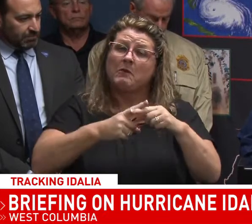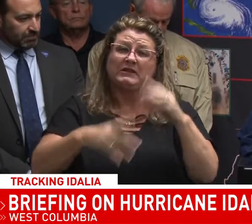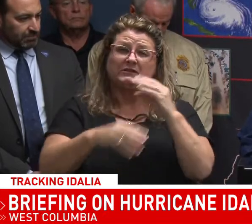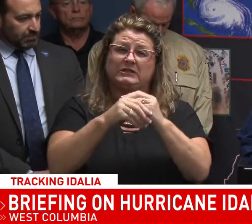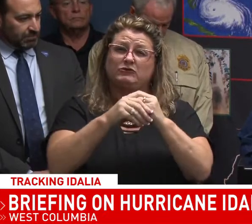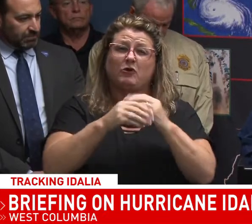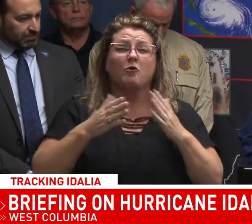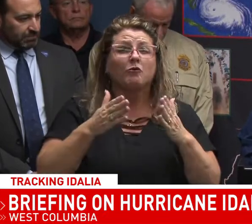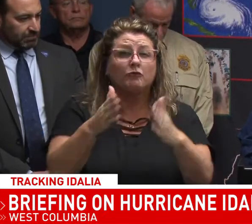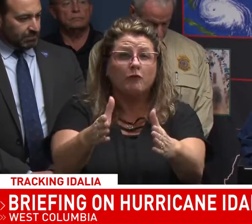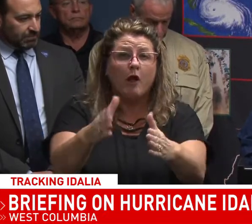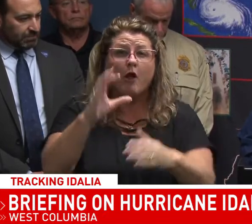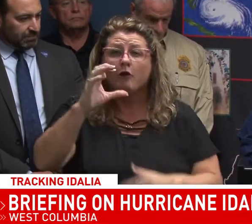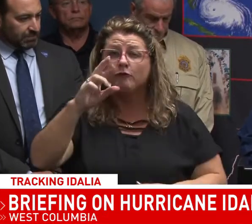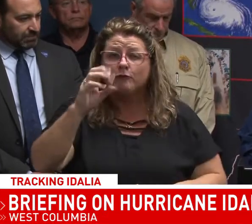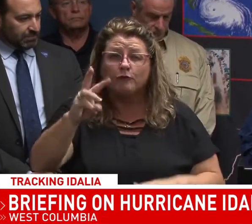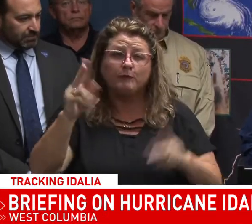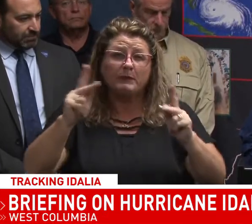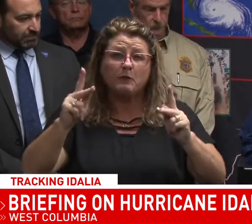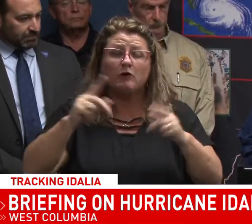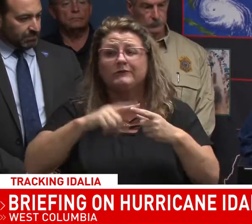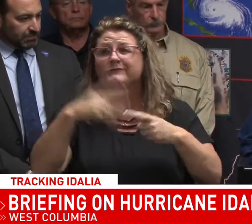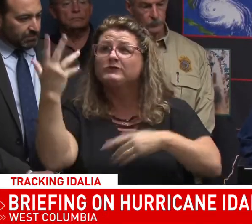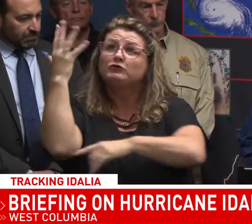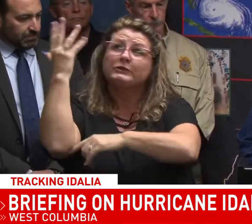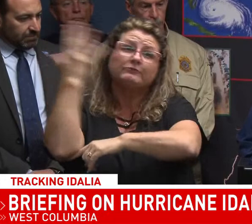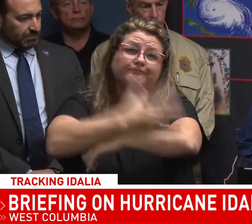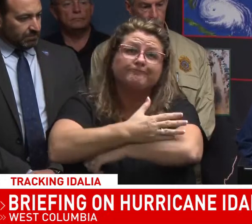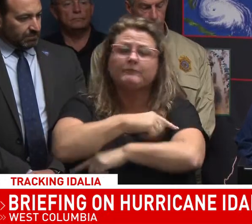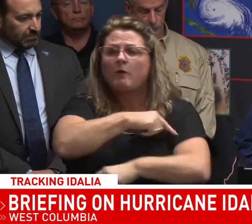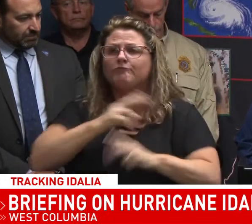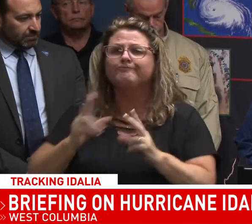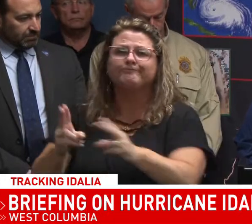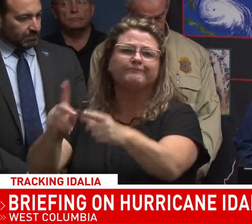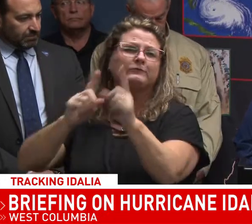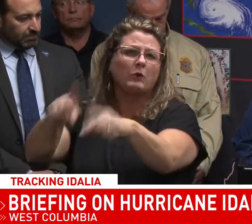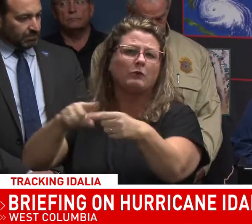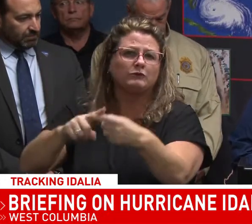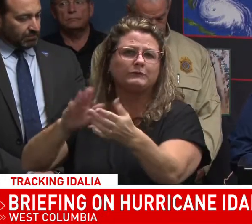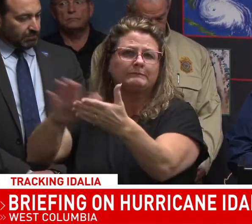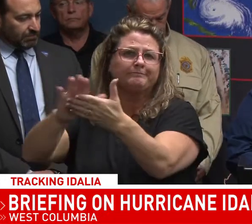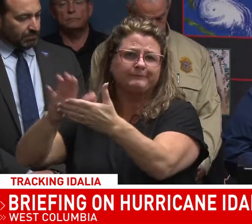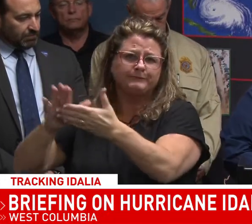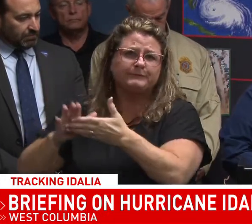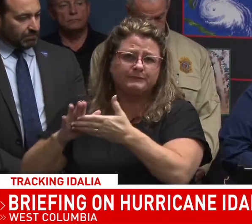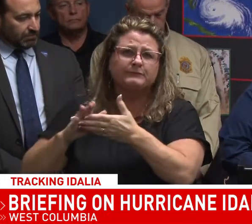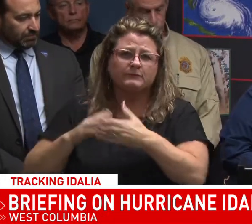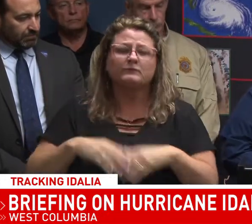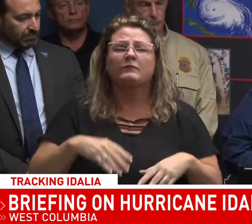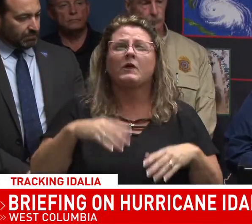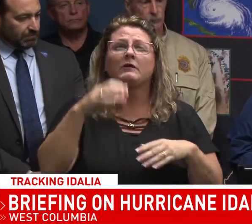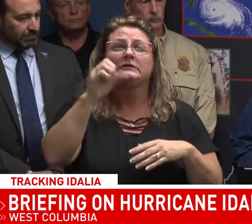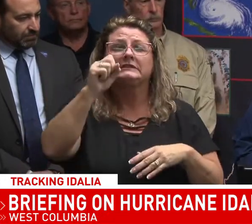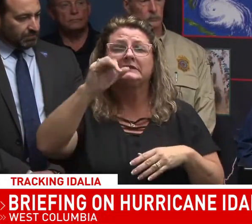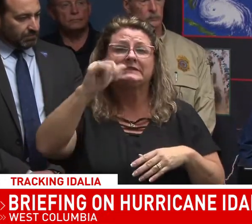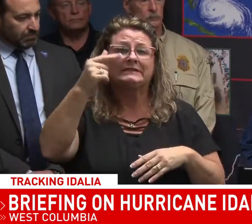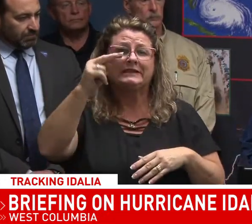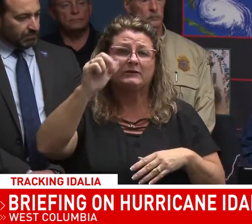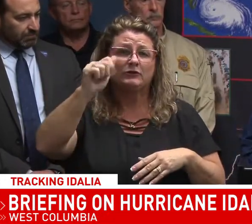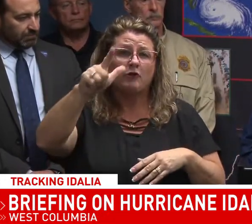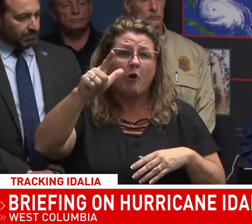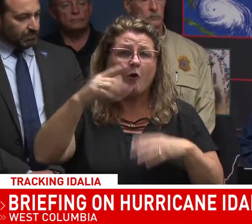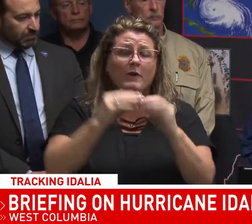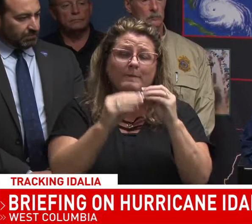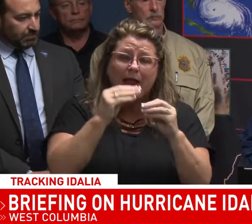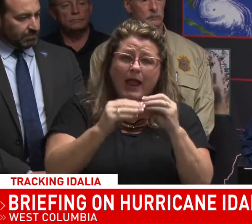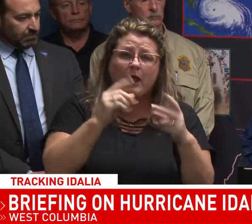crews to help clear any down trees across the roadways, additional signal repair crews into the areas,